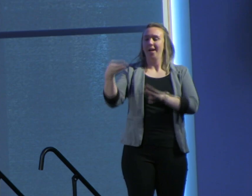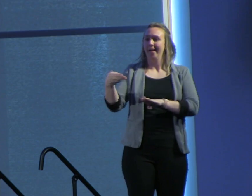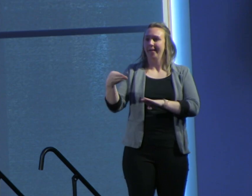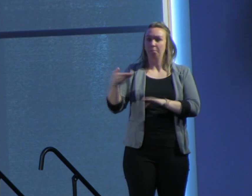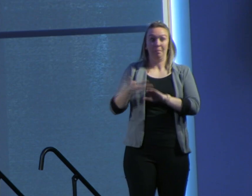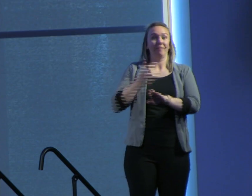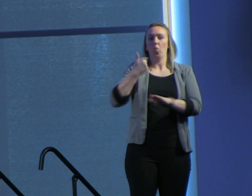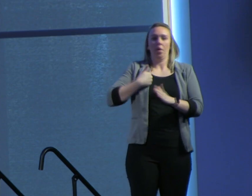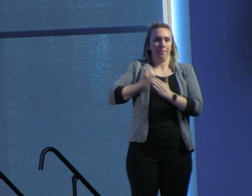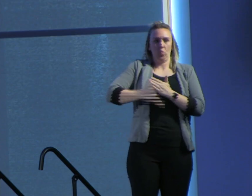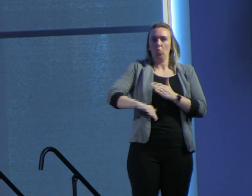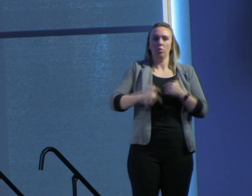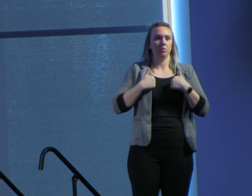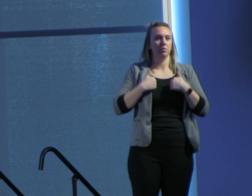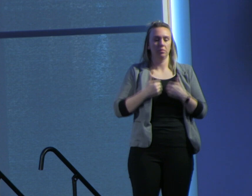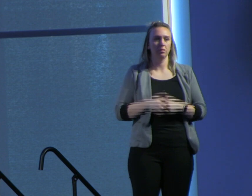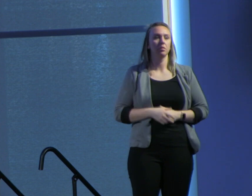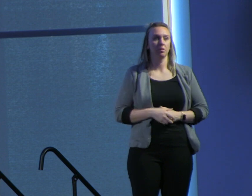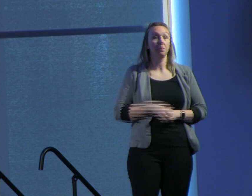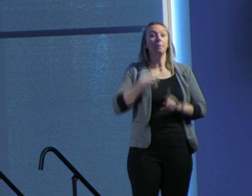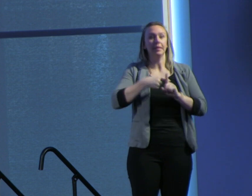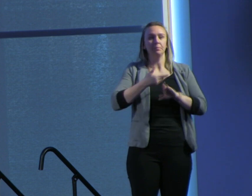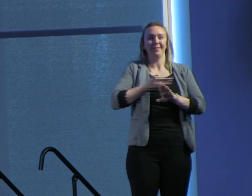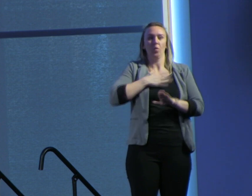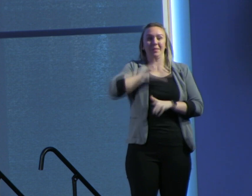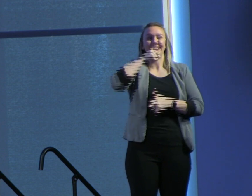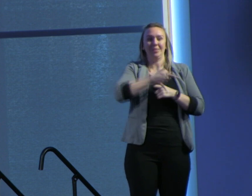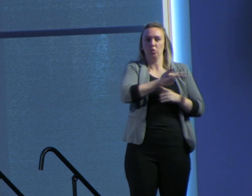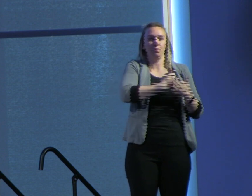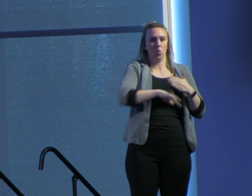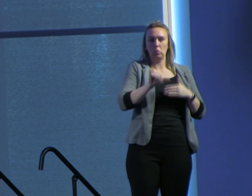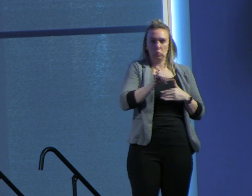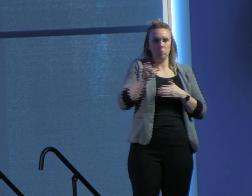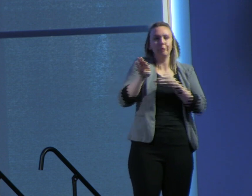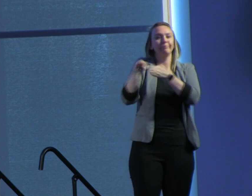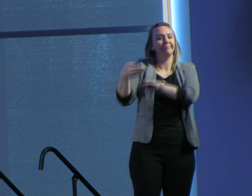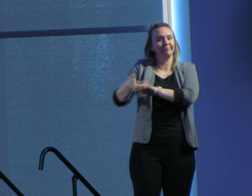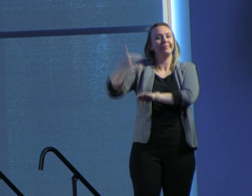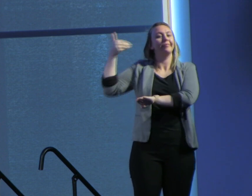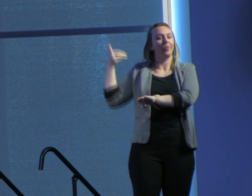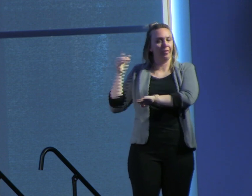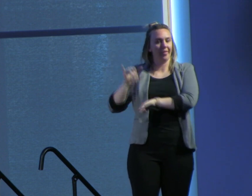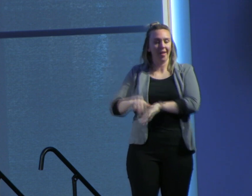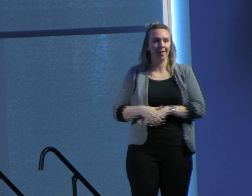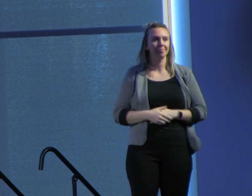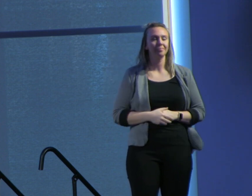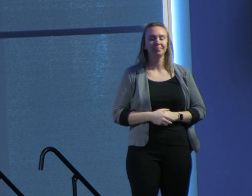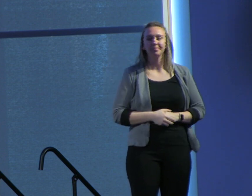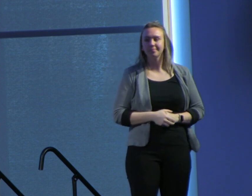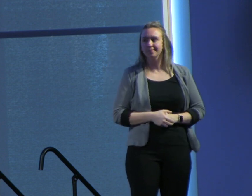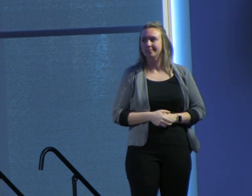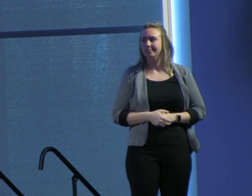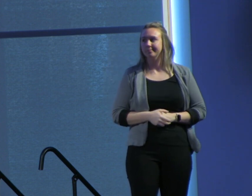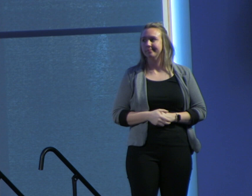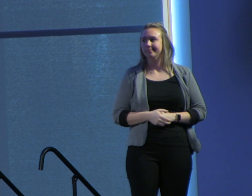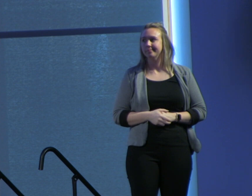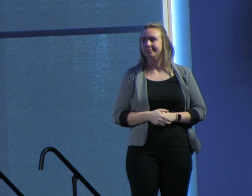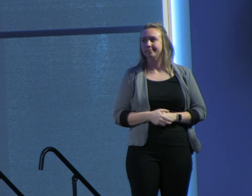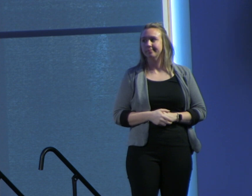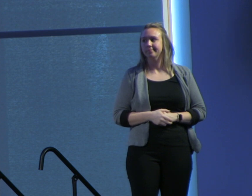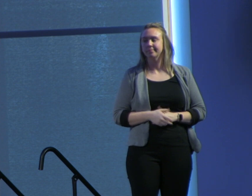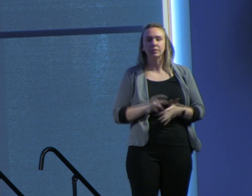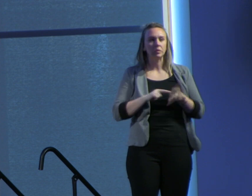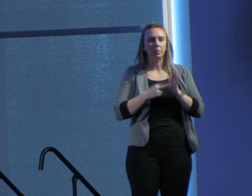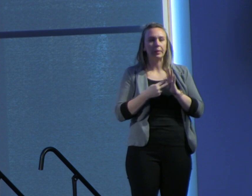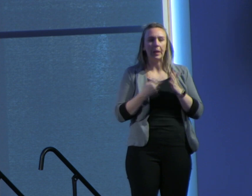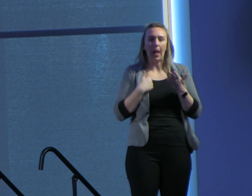I was born and before my sister was born, and so I didn't have any thing to